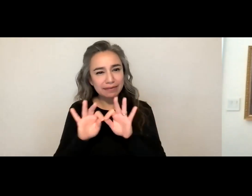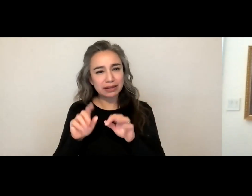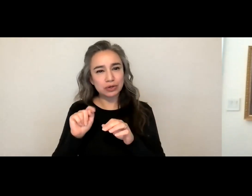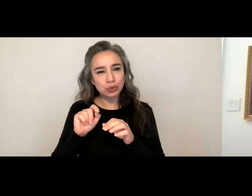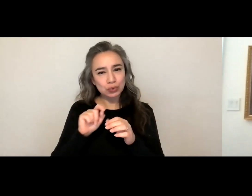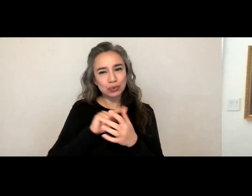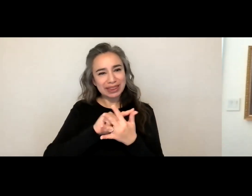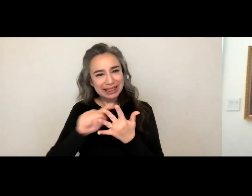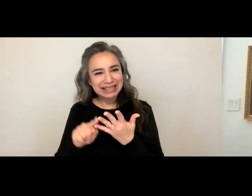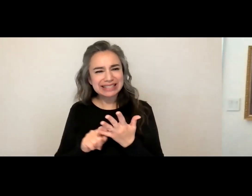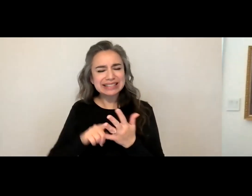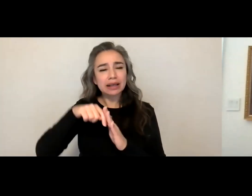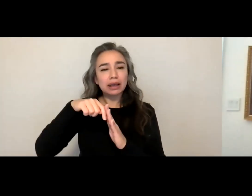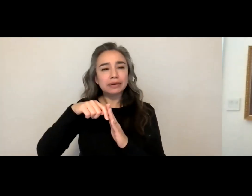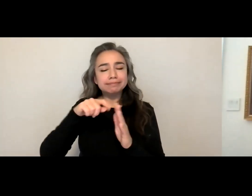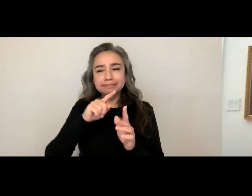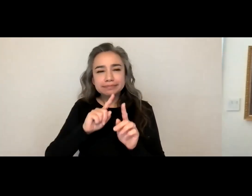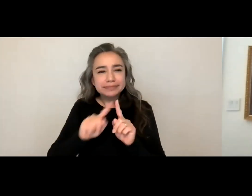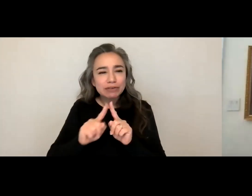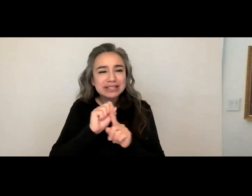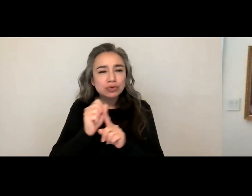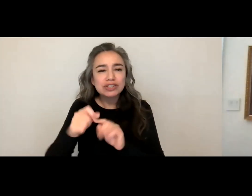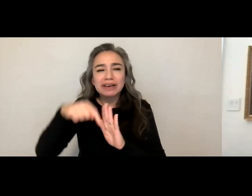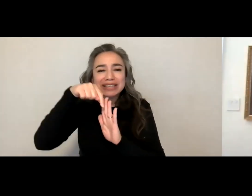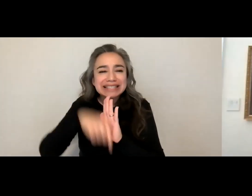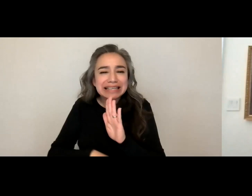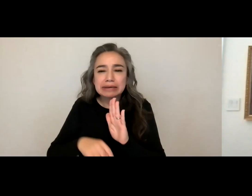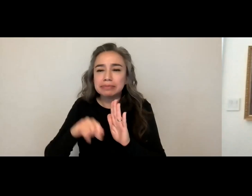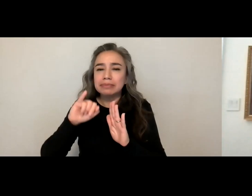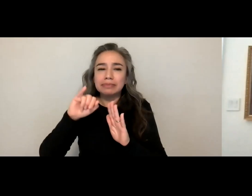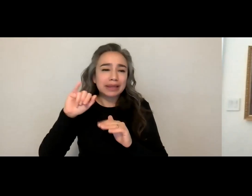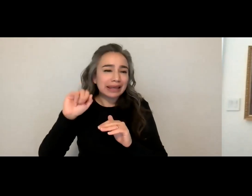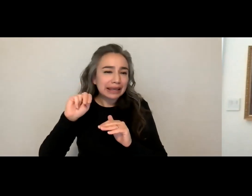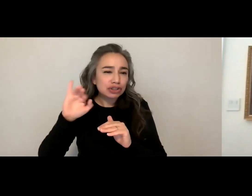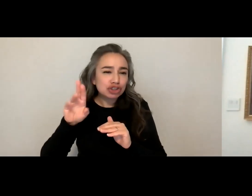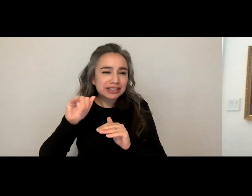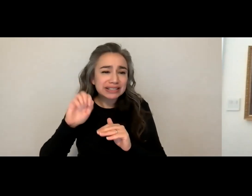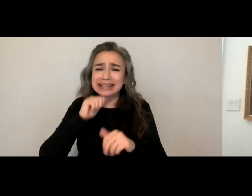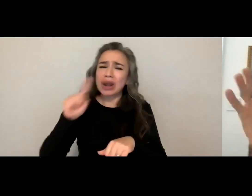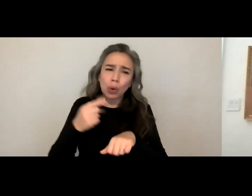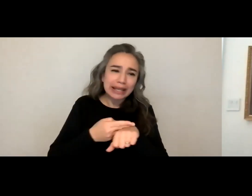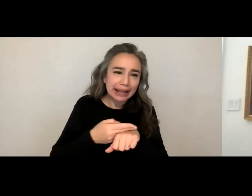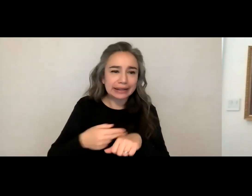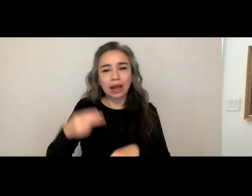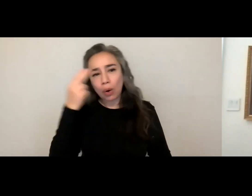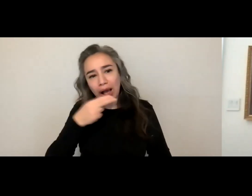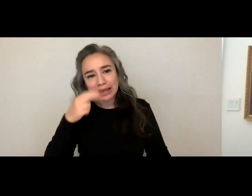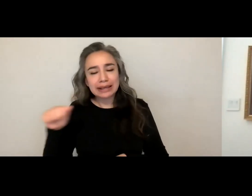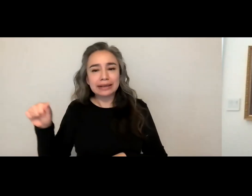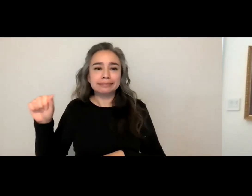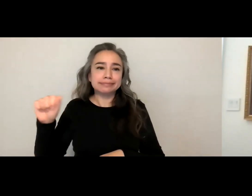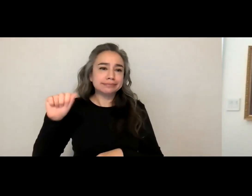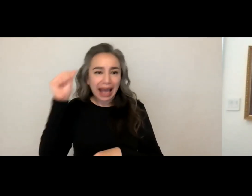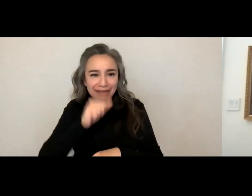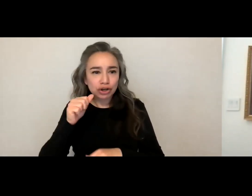of injustice, deep injustice? And it's not just Haiti. I mean, if you look at Hawaii, Africa, Latin America, Asia,